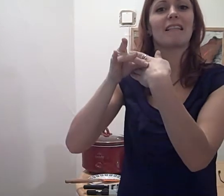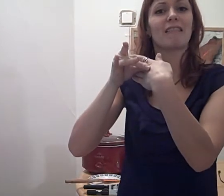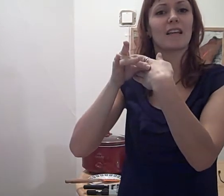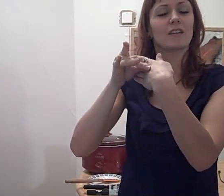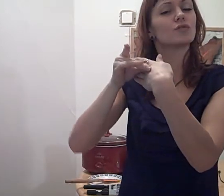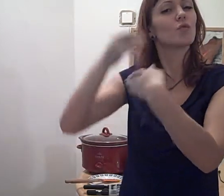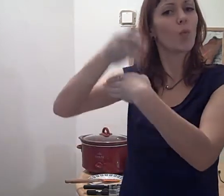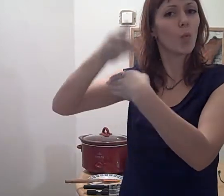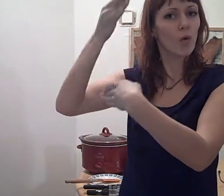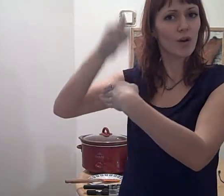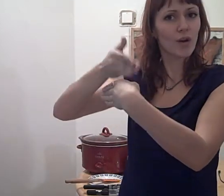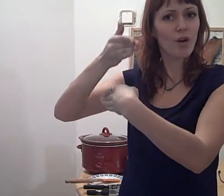is no power plant.